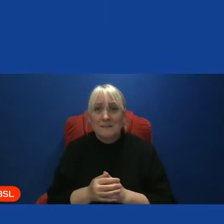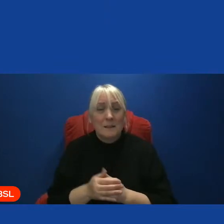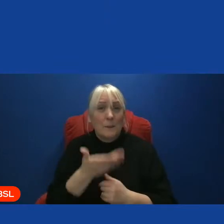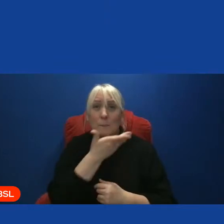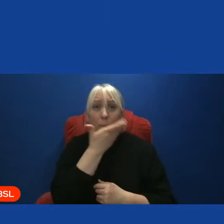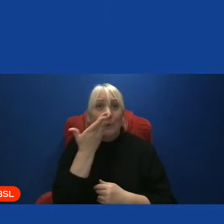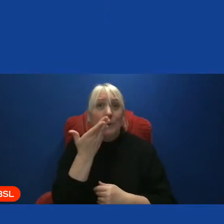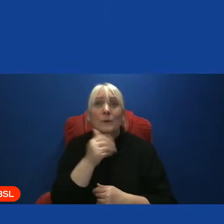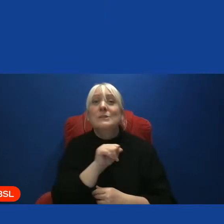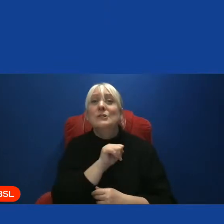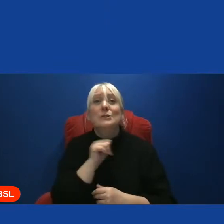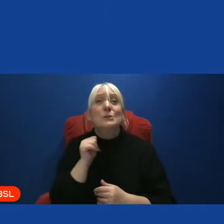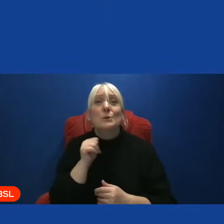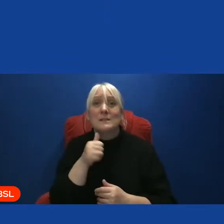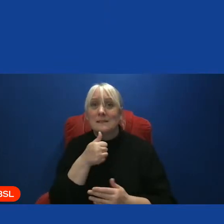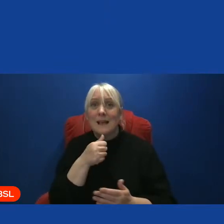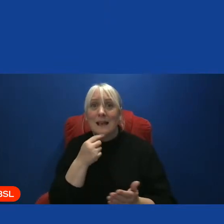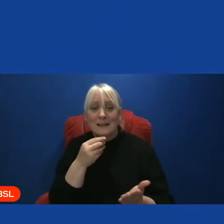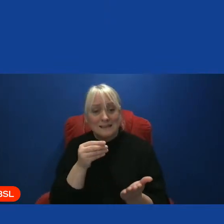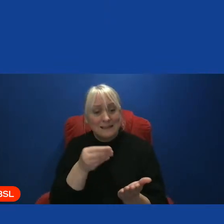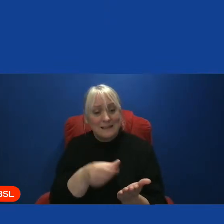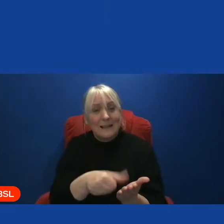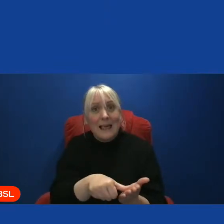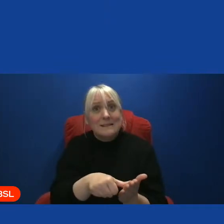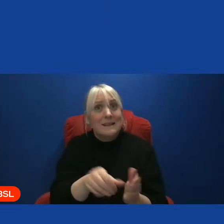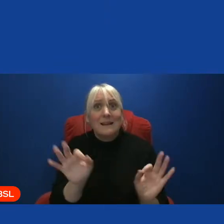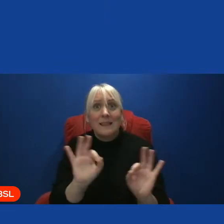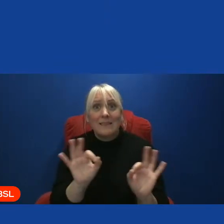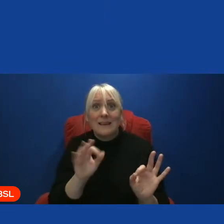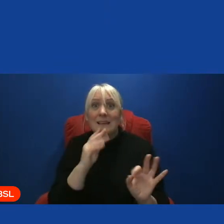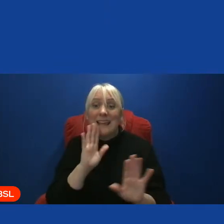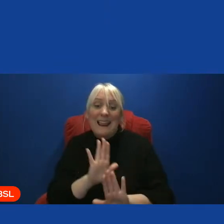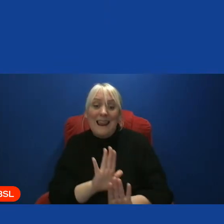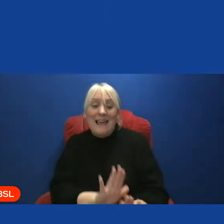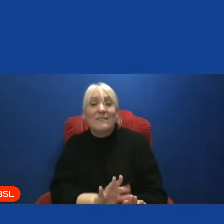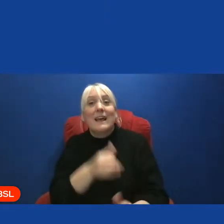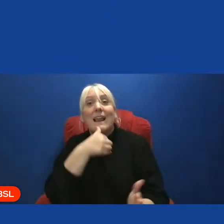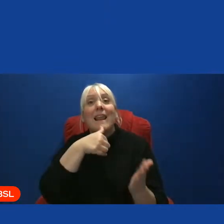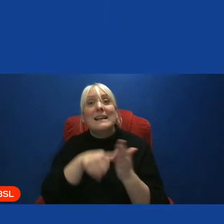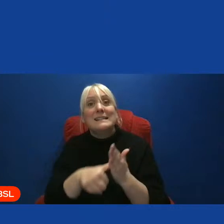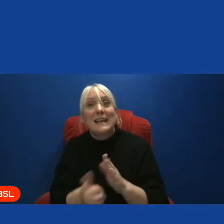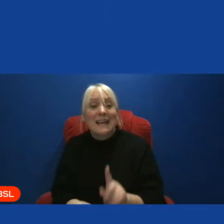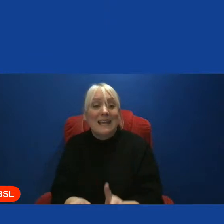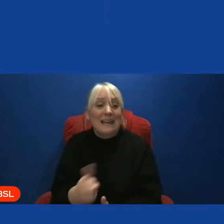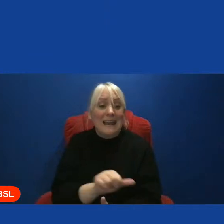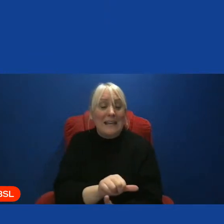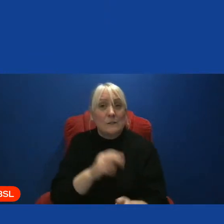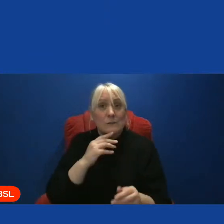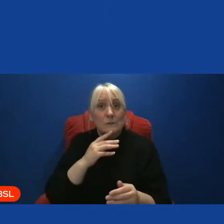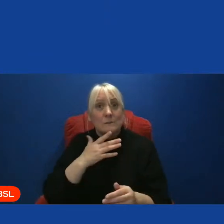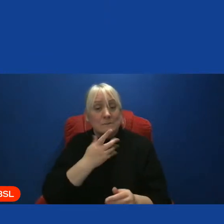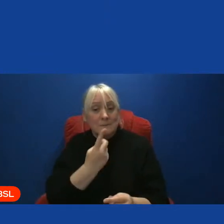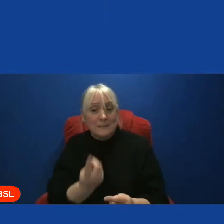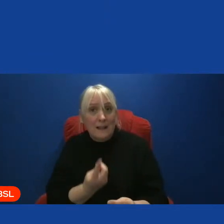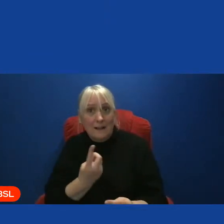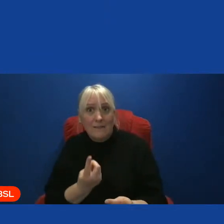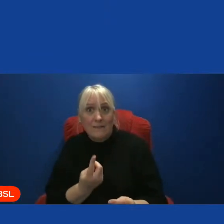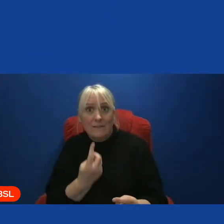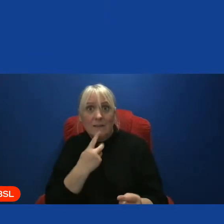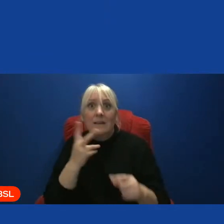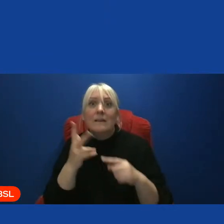He simply laid beside him the letter he received cutting his benefit, and he couldn't cope